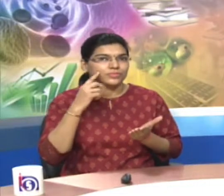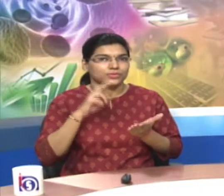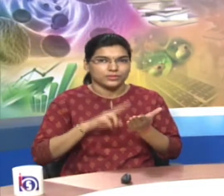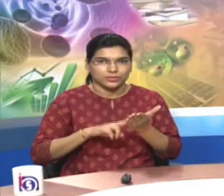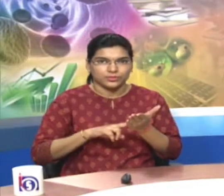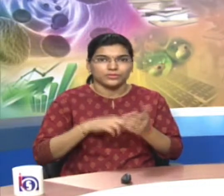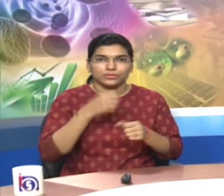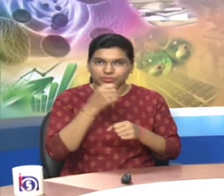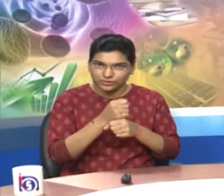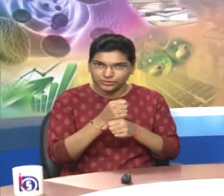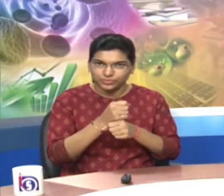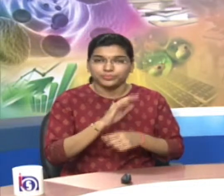formatting